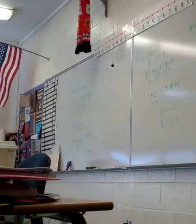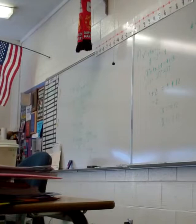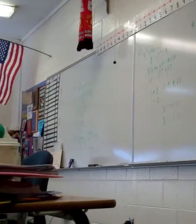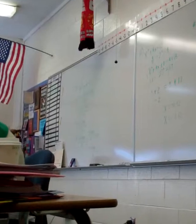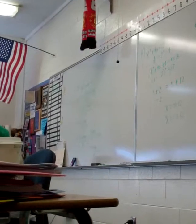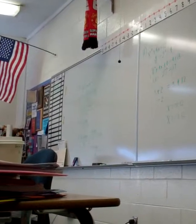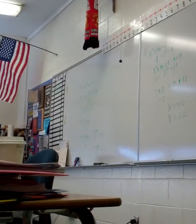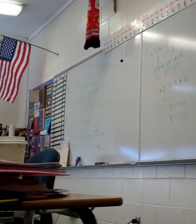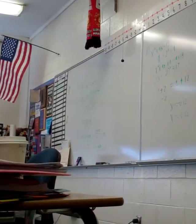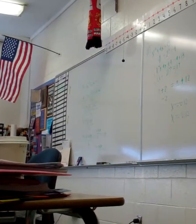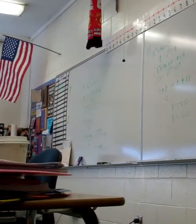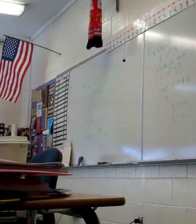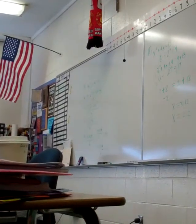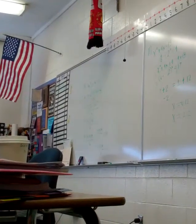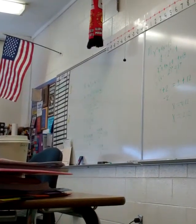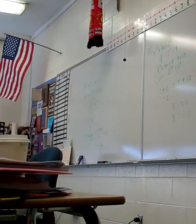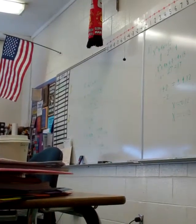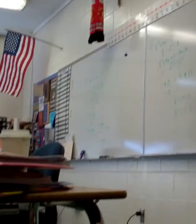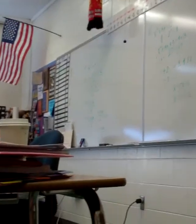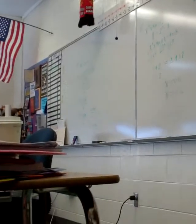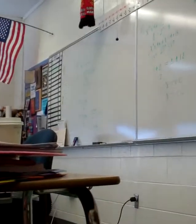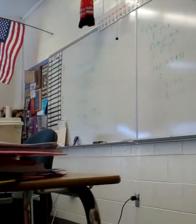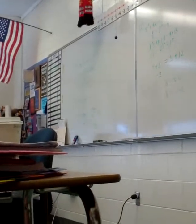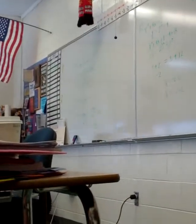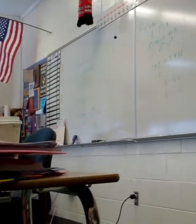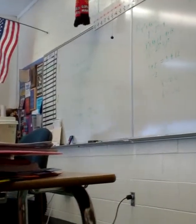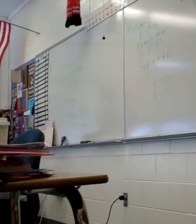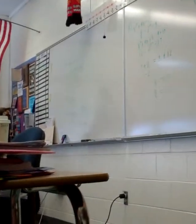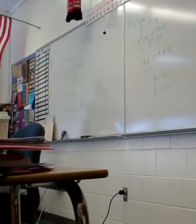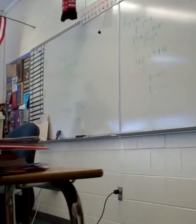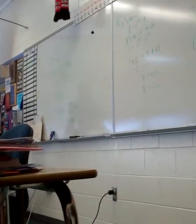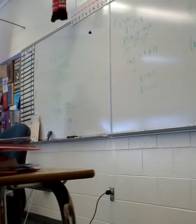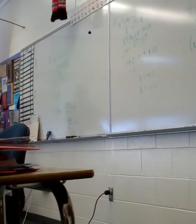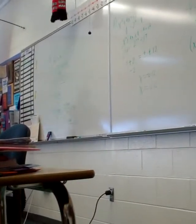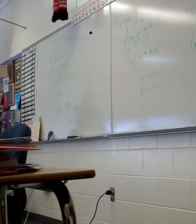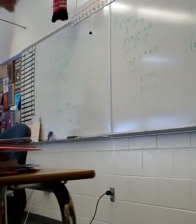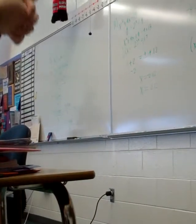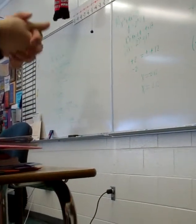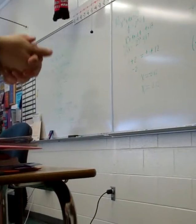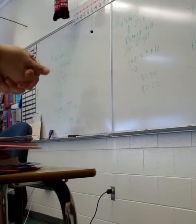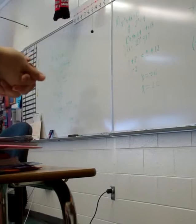Taylor, do you have a pass or something? Yeah. Yes?